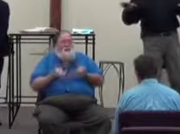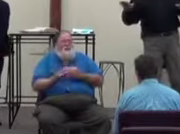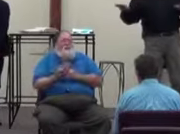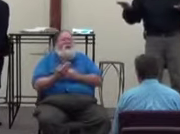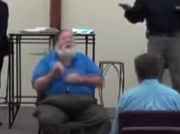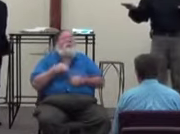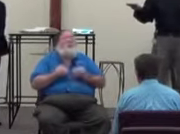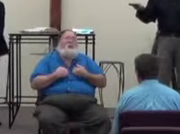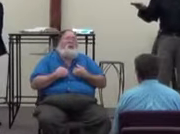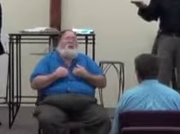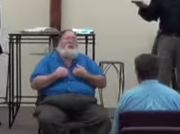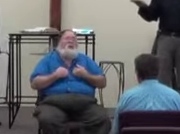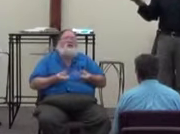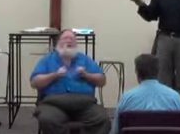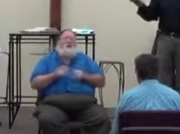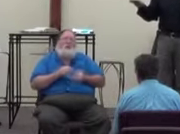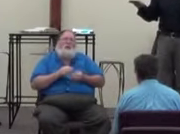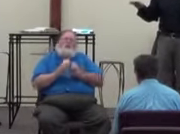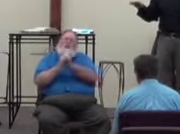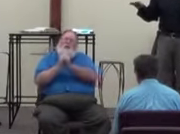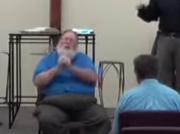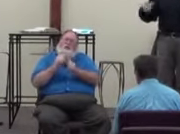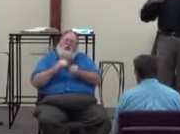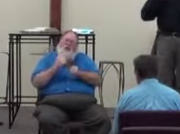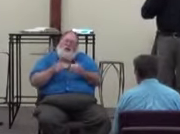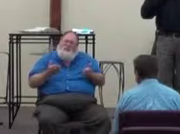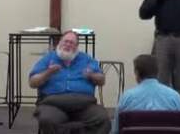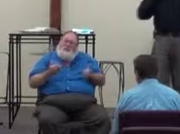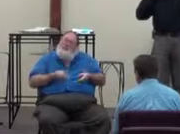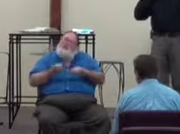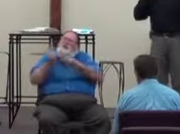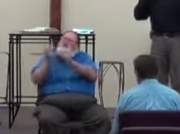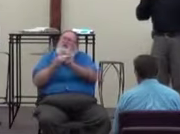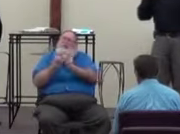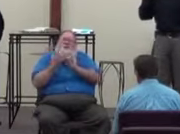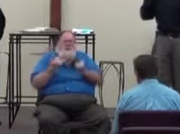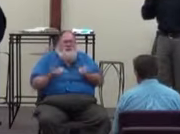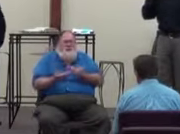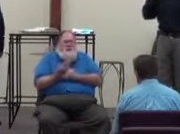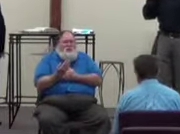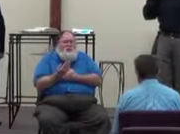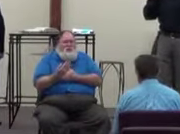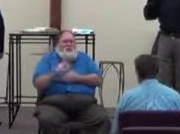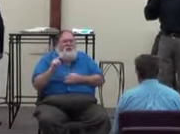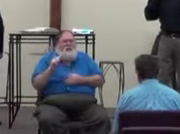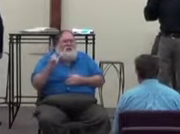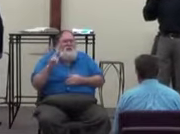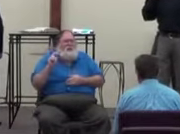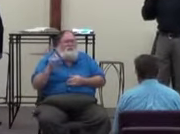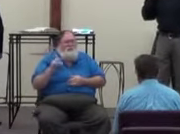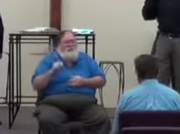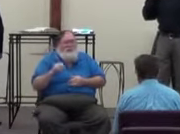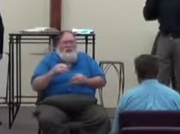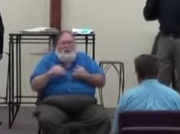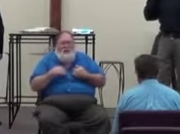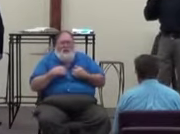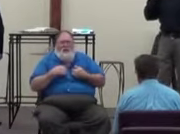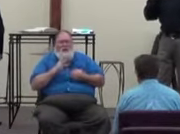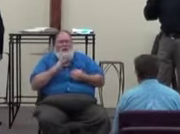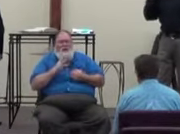lay everything at Jesus' feet this morning. Karen and I had a talk before she went into surgery. She said, Pastor